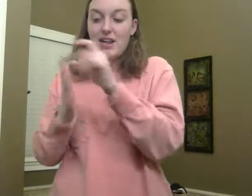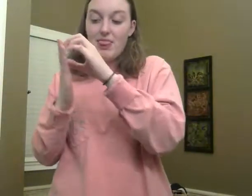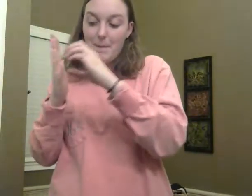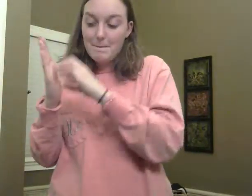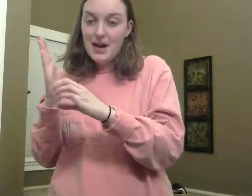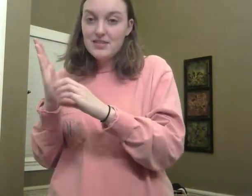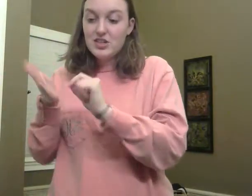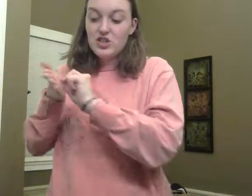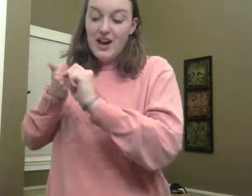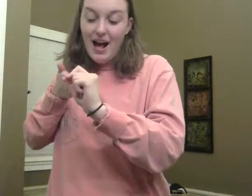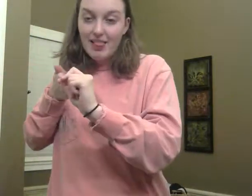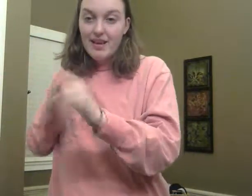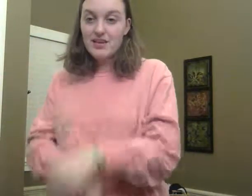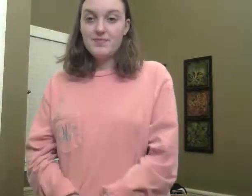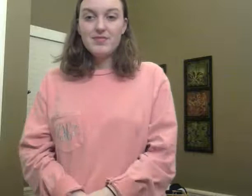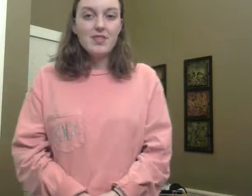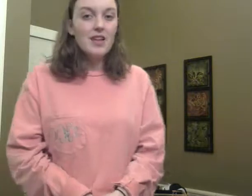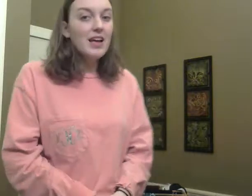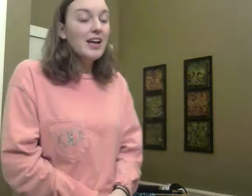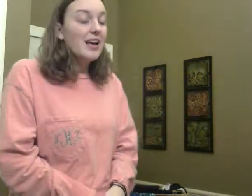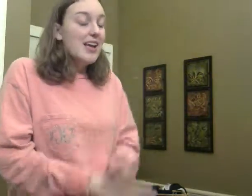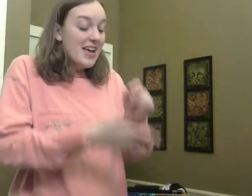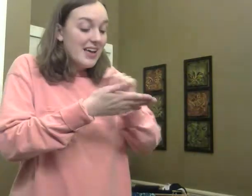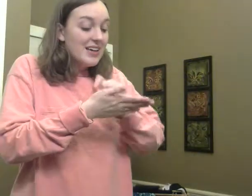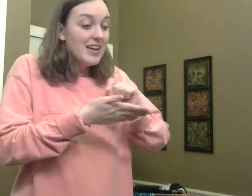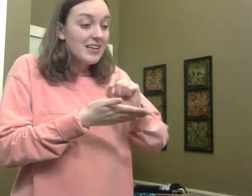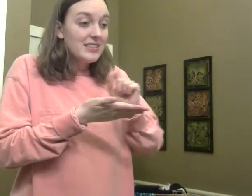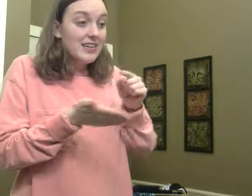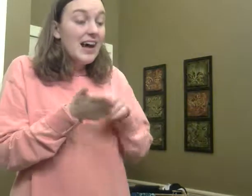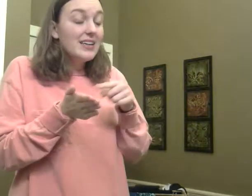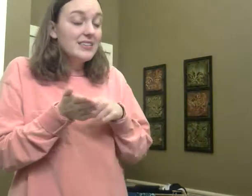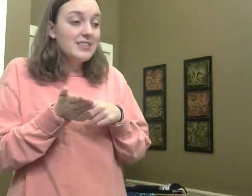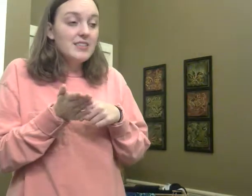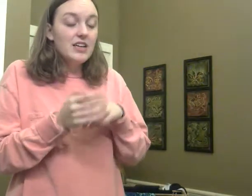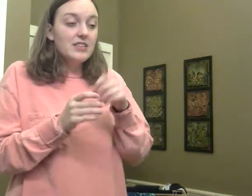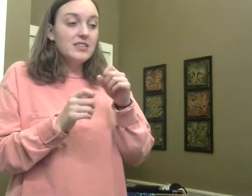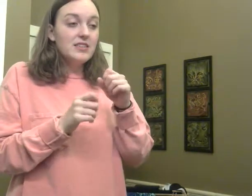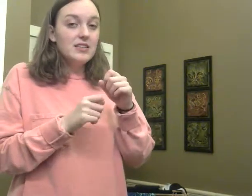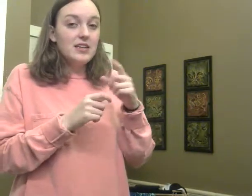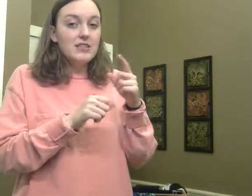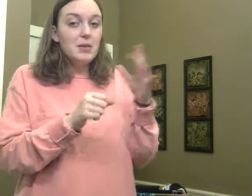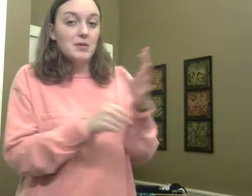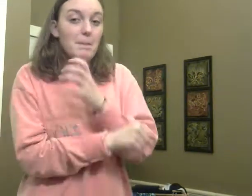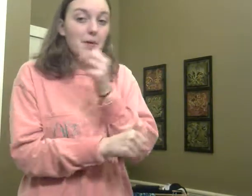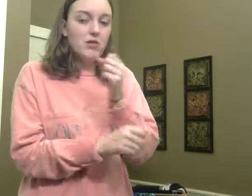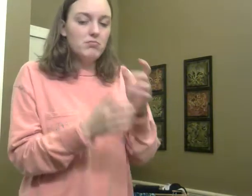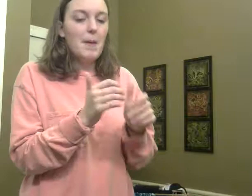it spends most of the time. It doesn't say. Okay, but the question is, look, since the title of the article is Water Striders, would you find a